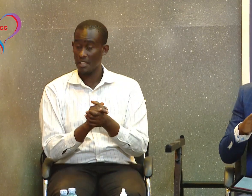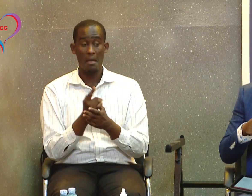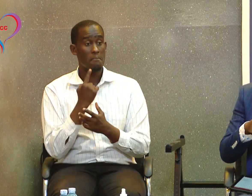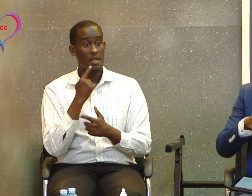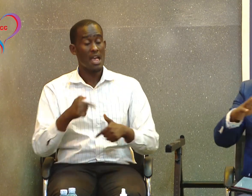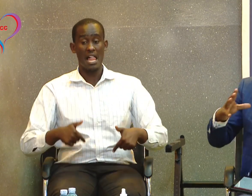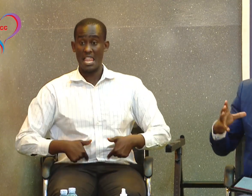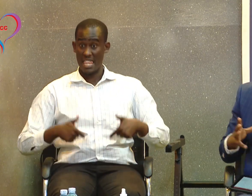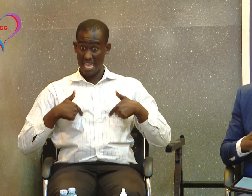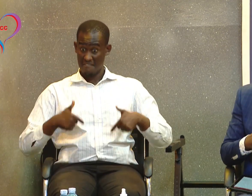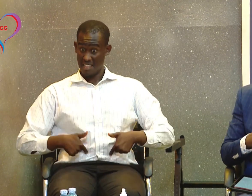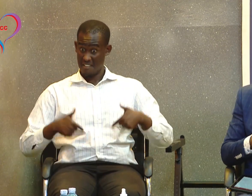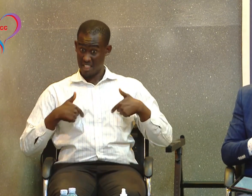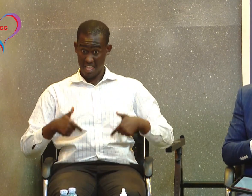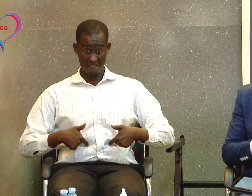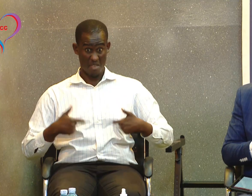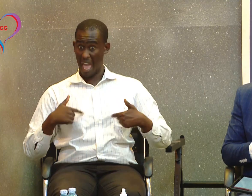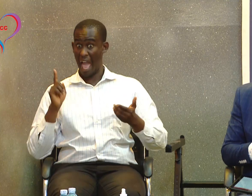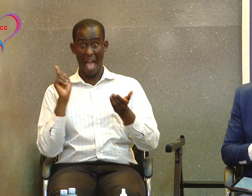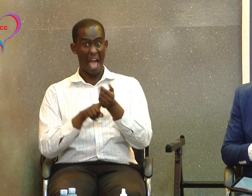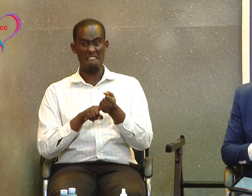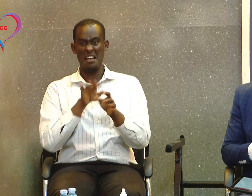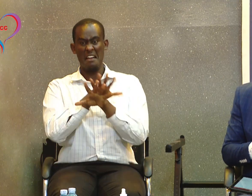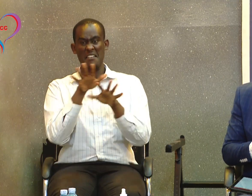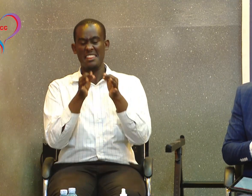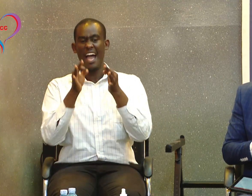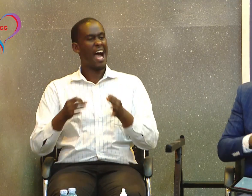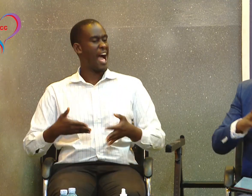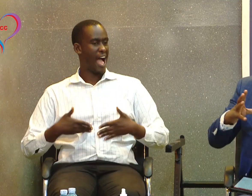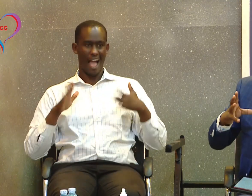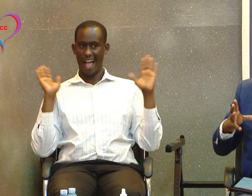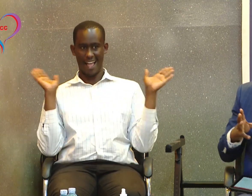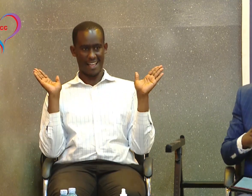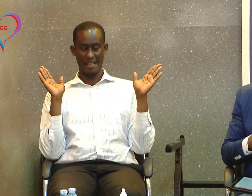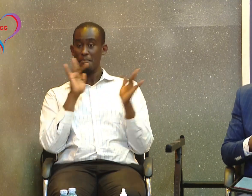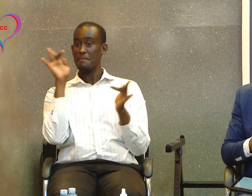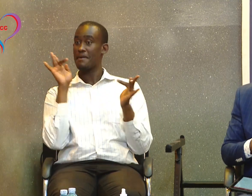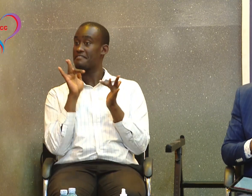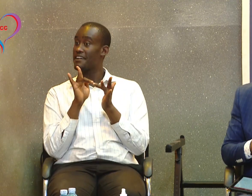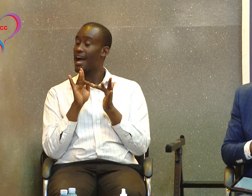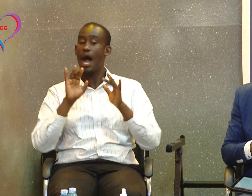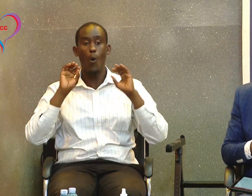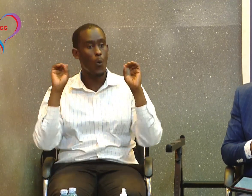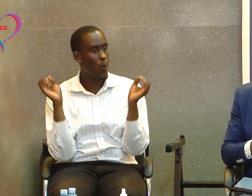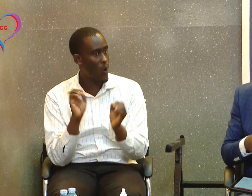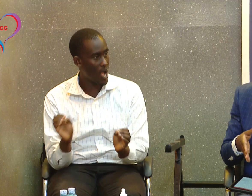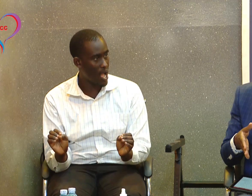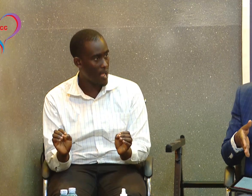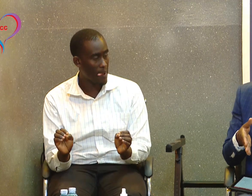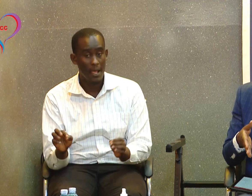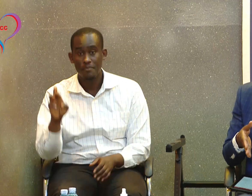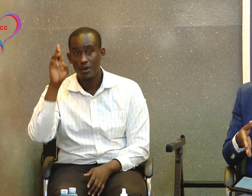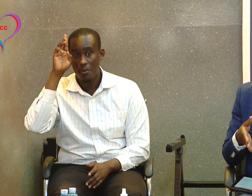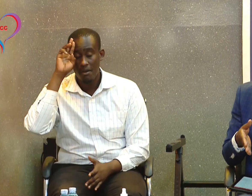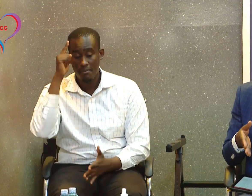a life that I've got it all. Nze siri mu bulamu nti byonna mbifunye. I'm not yet perfected. Sinaba kutuukirizibwa. But remember,